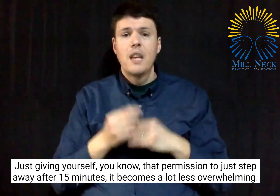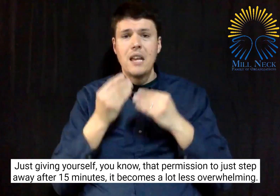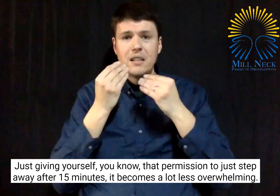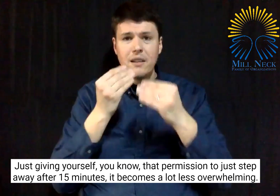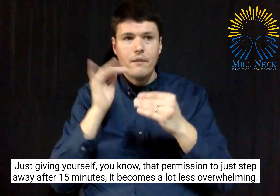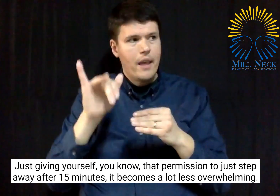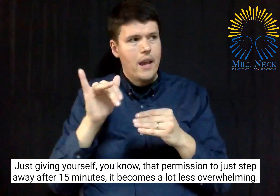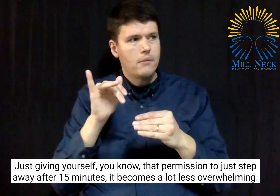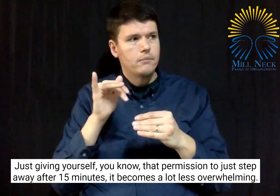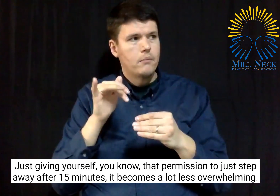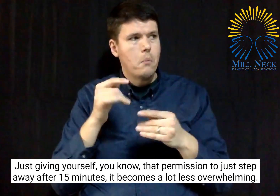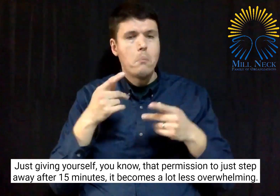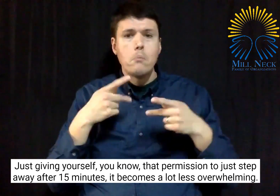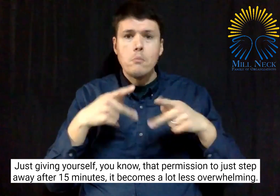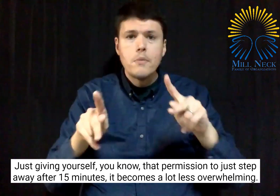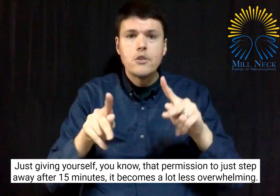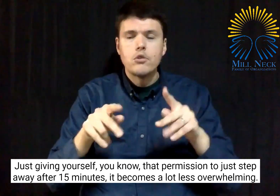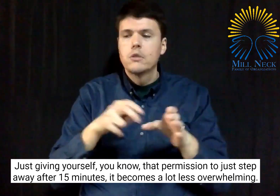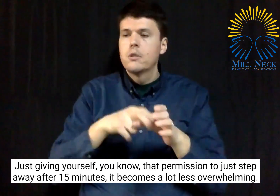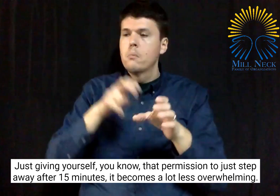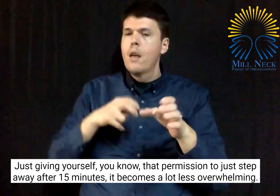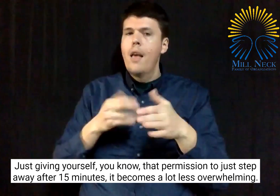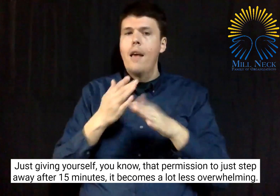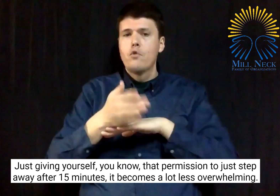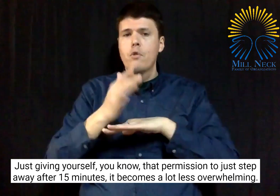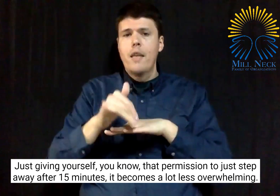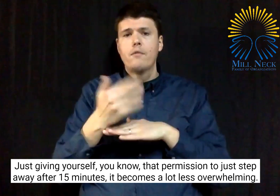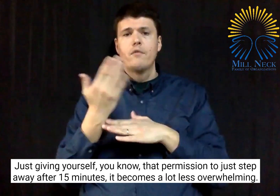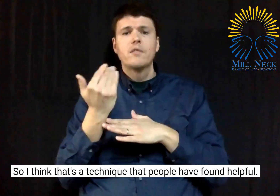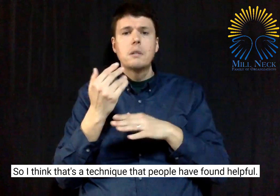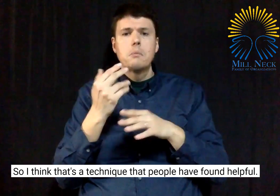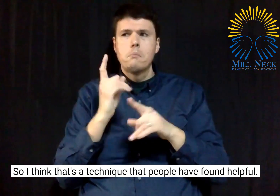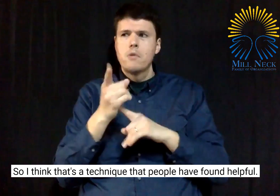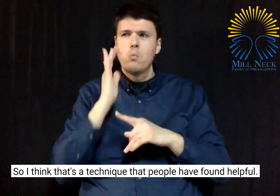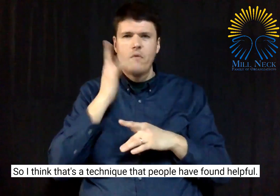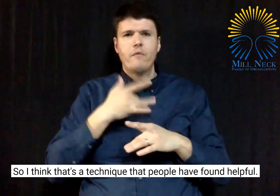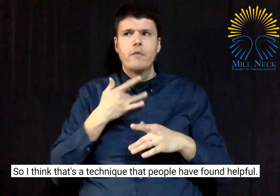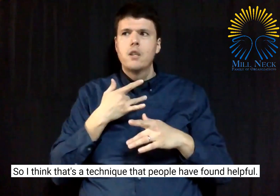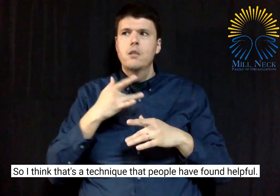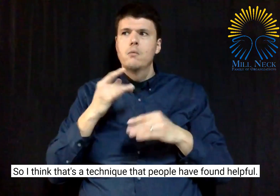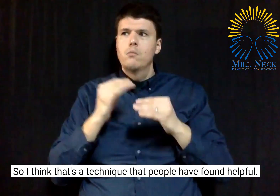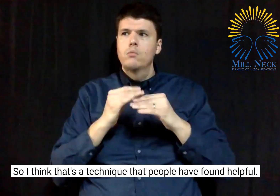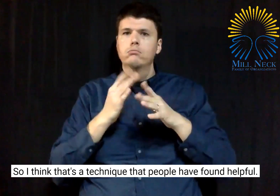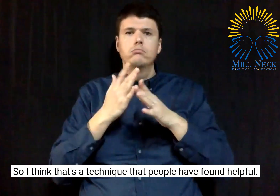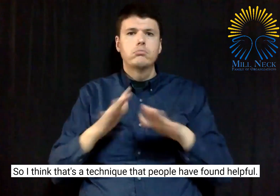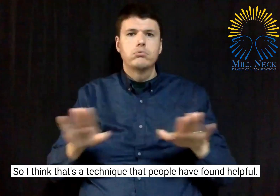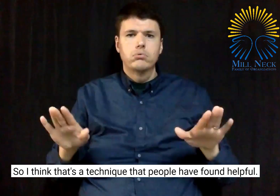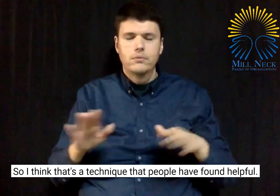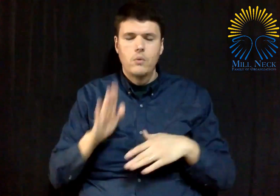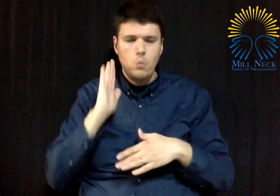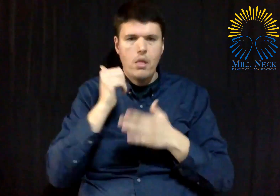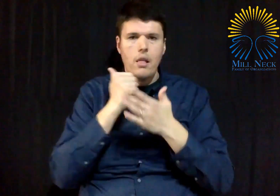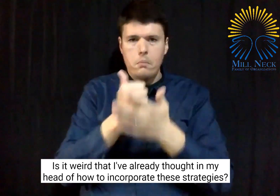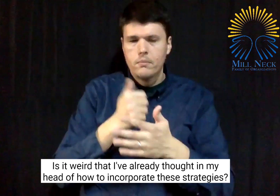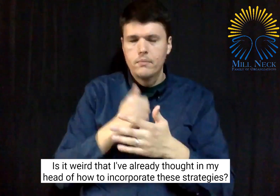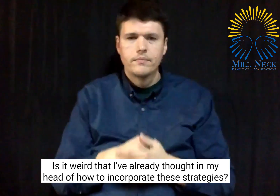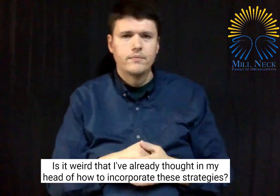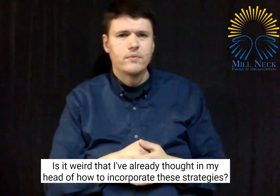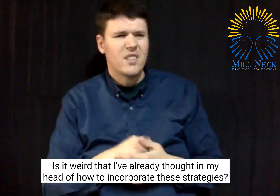to just step away after 15 minutes, it becomes a lot less overwhelming. So I think that's a technique that people have found helpful. Is it weird that I've